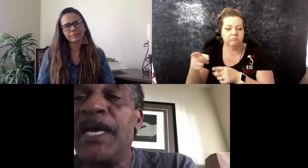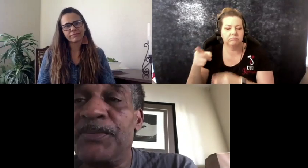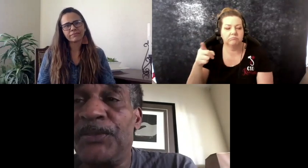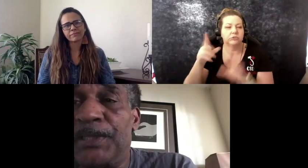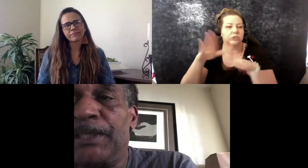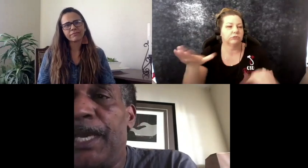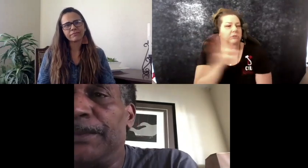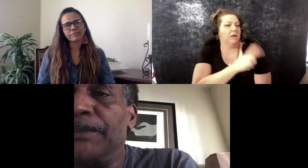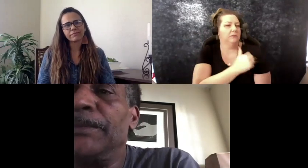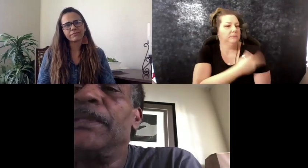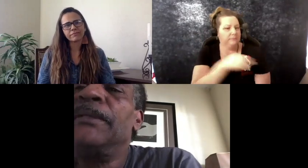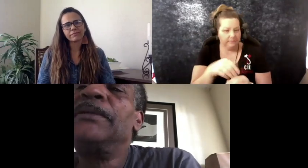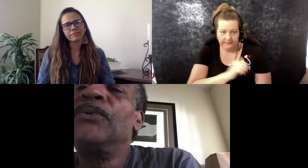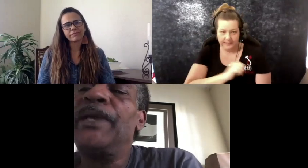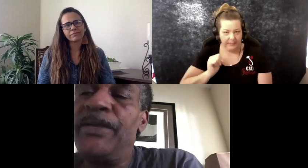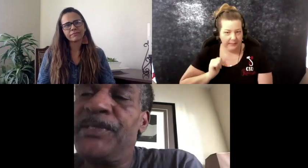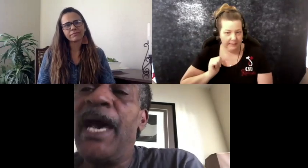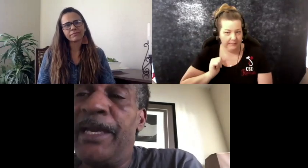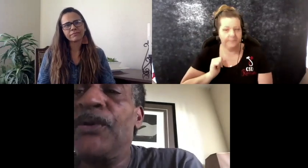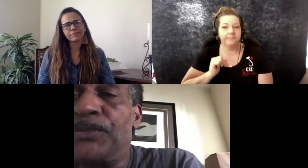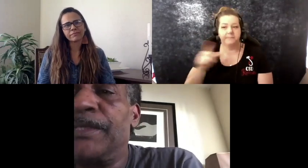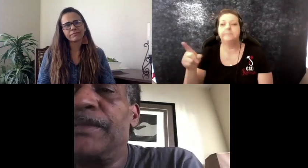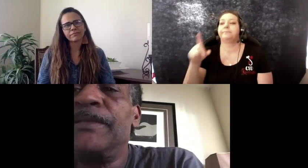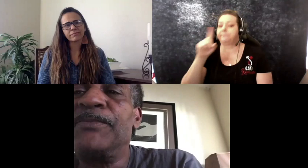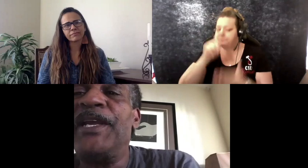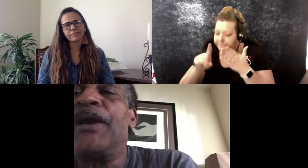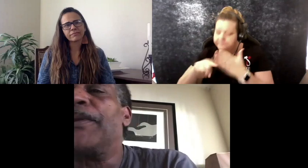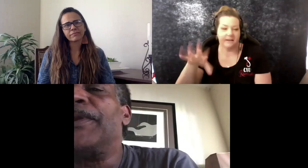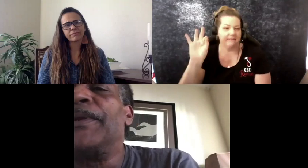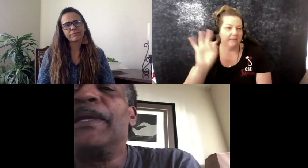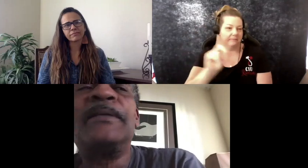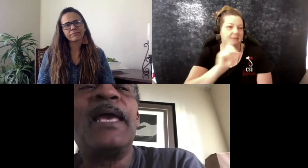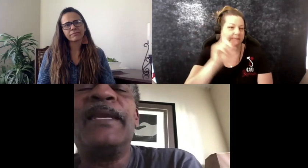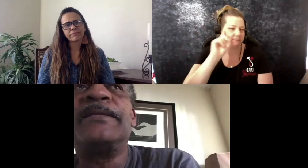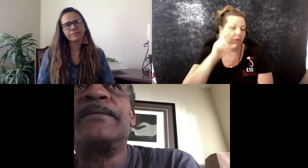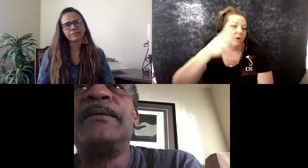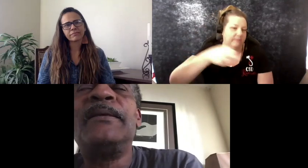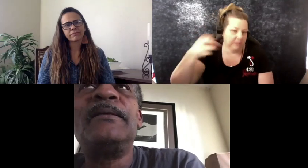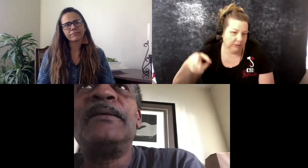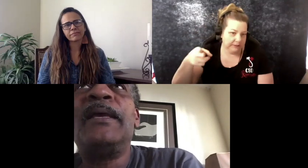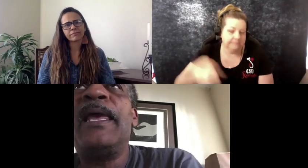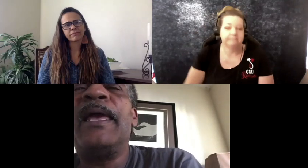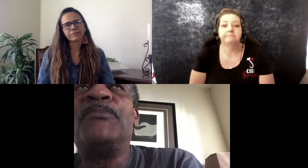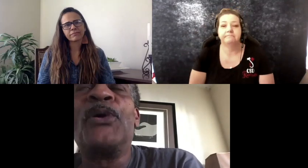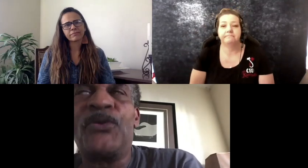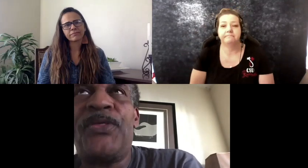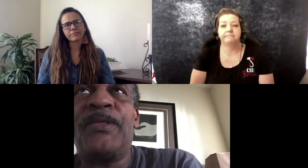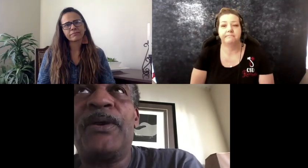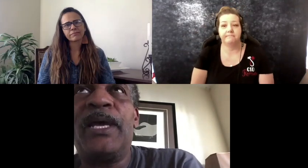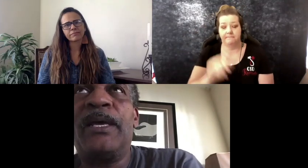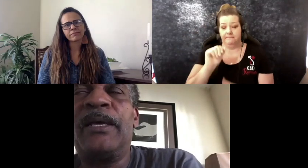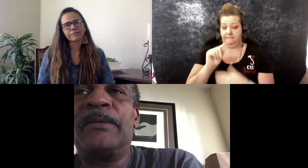Children's Hospital in Atlanta, where he was diagnosed as being hard of hearing. And it's at